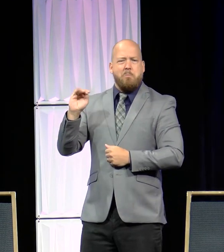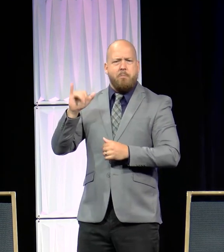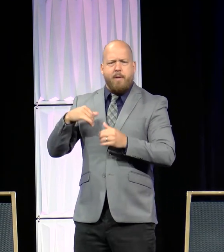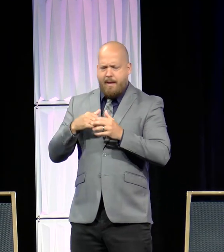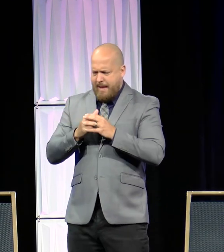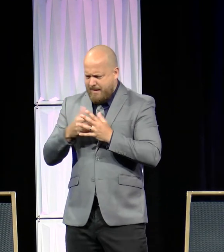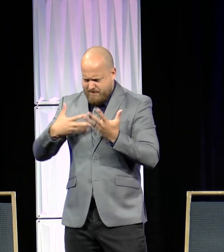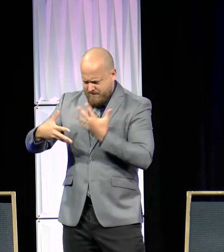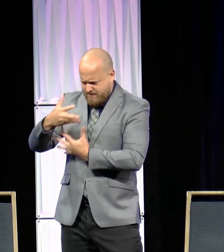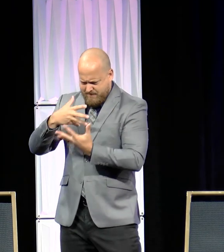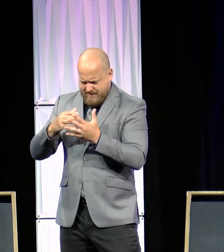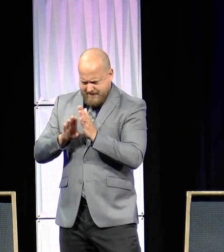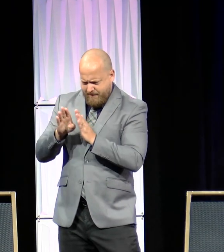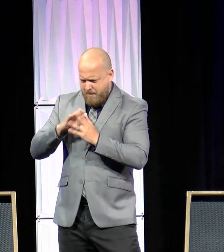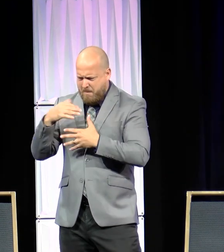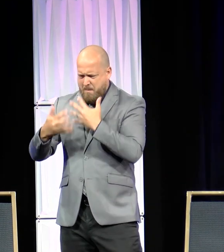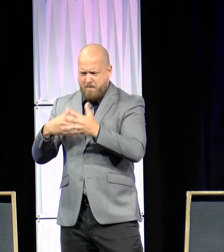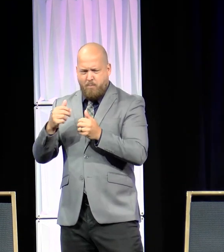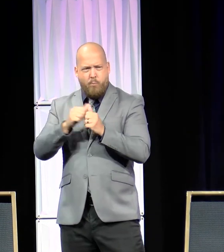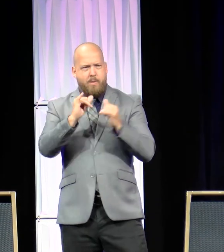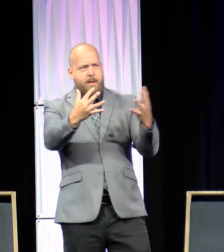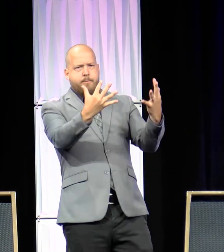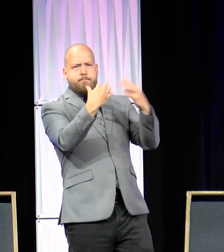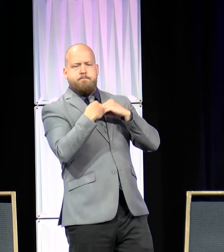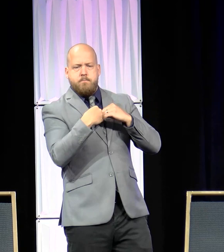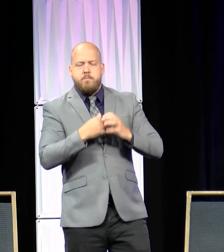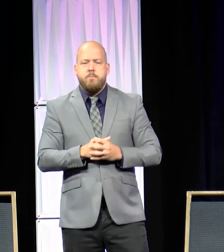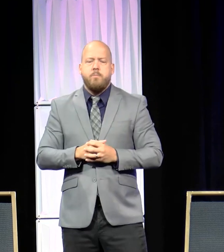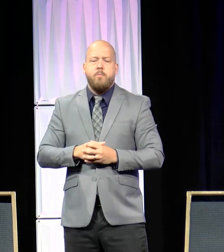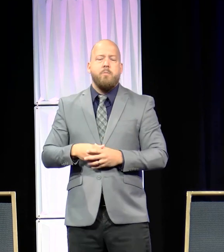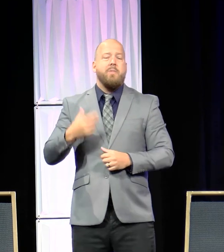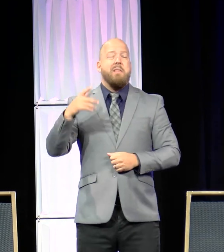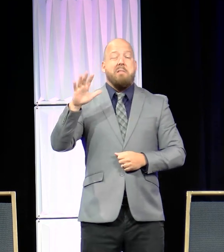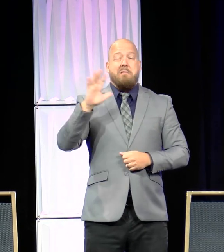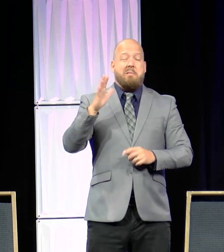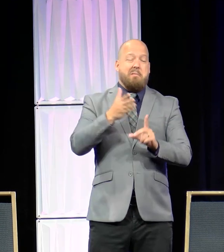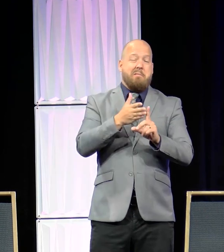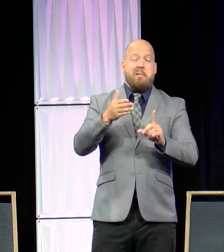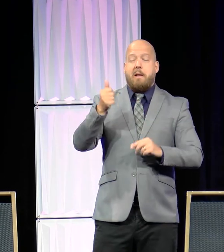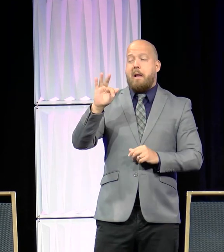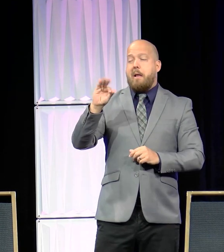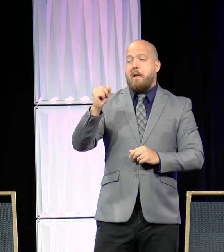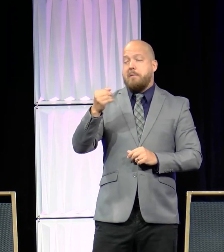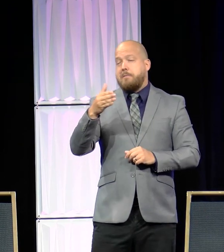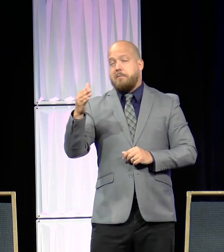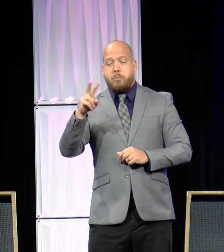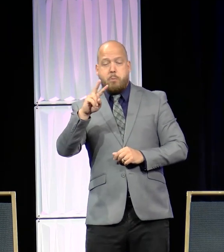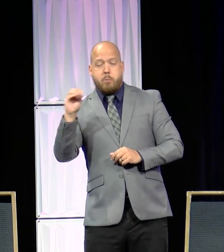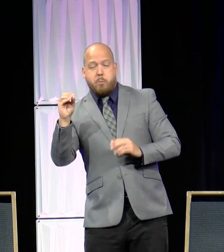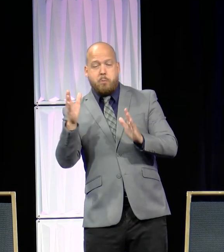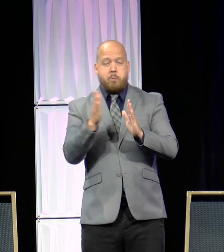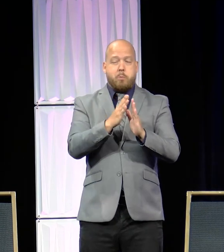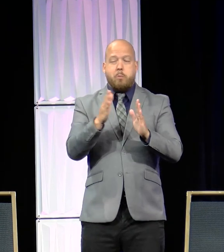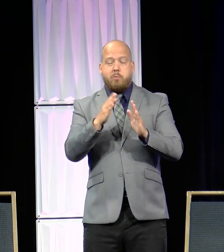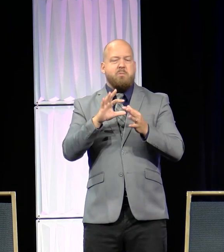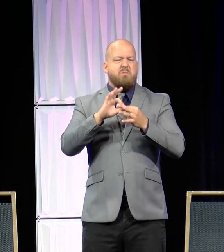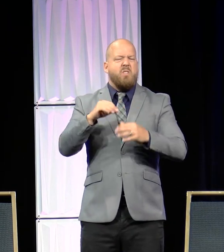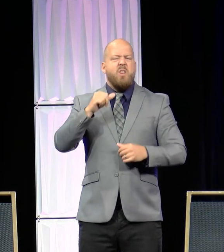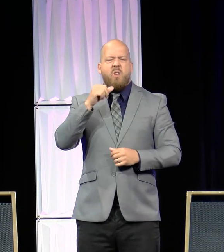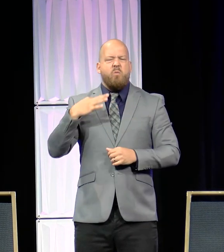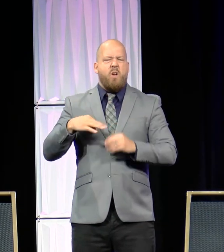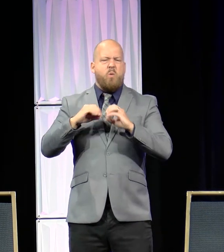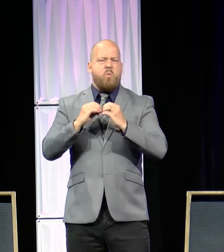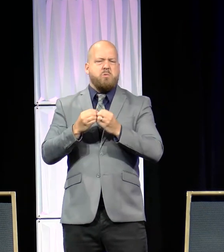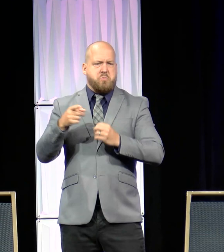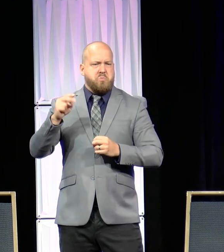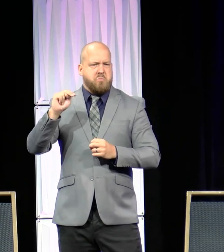pretty much the late 1990s, and we became a not-for-profit organization in 2002. Gwen